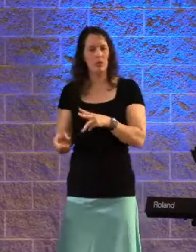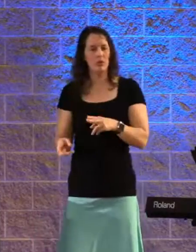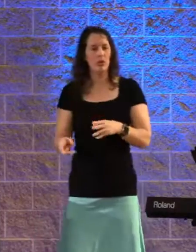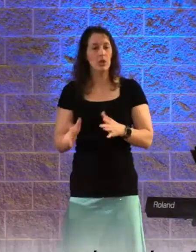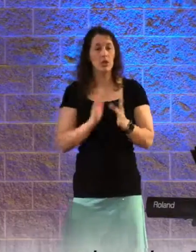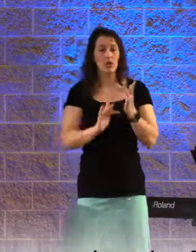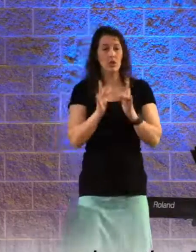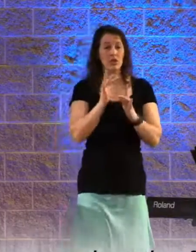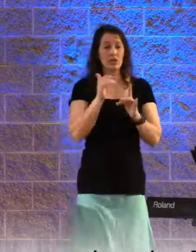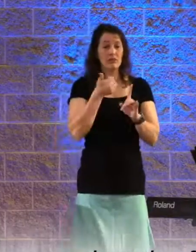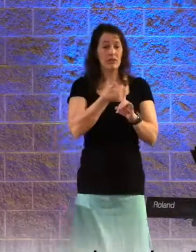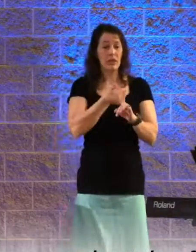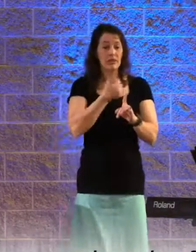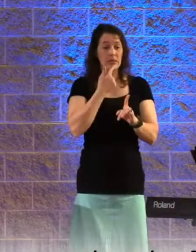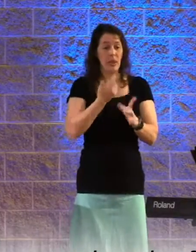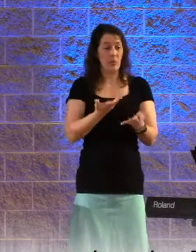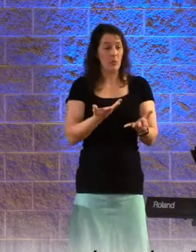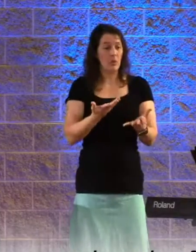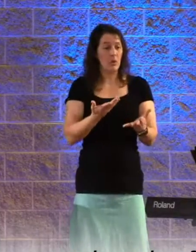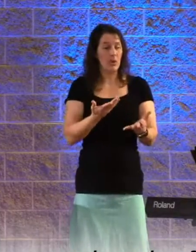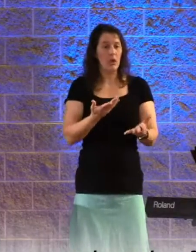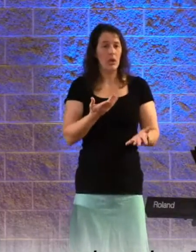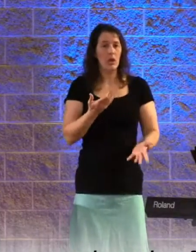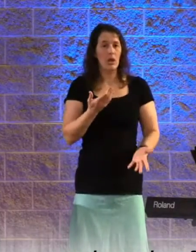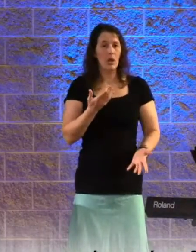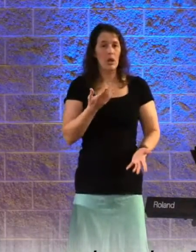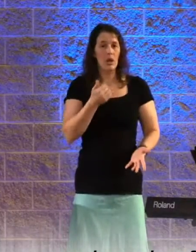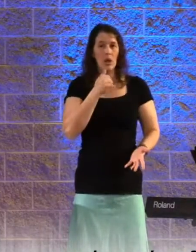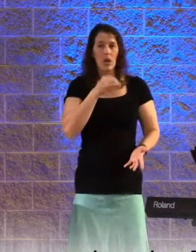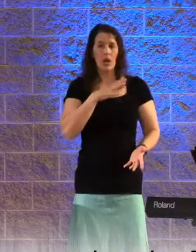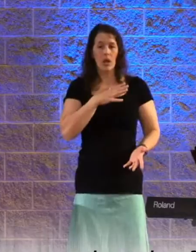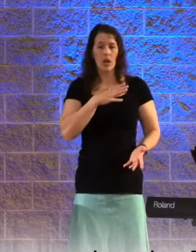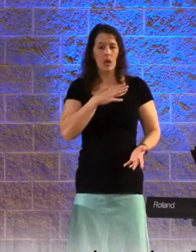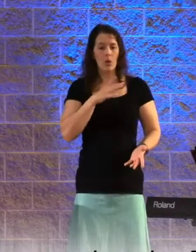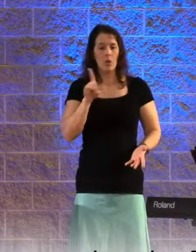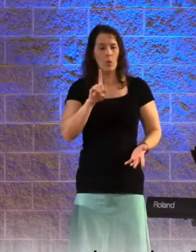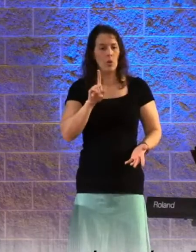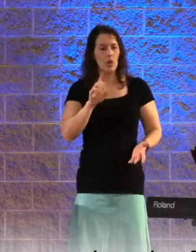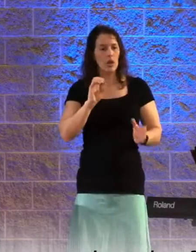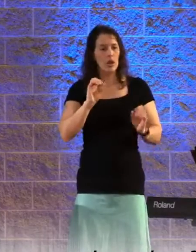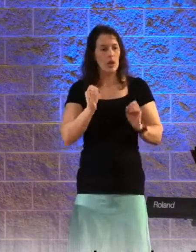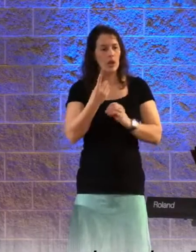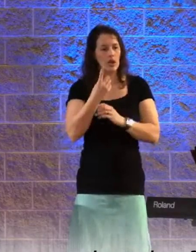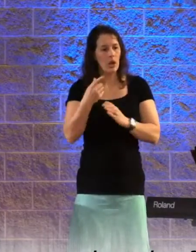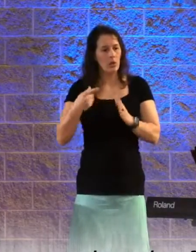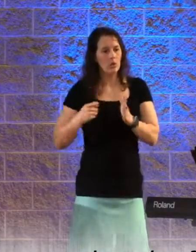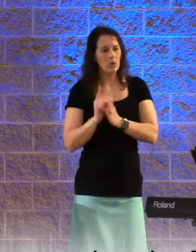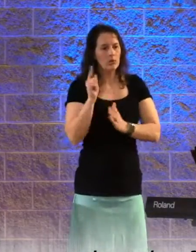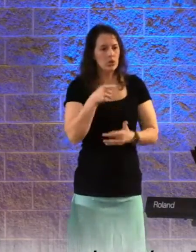Woman, where are they? Has no one condemned you?